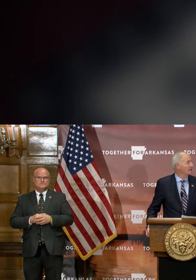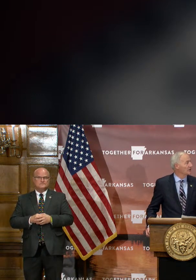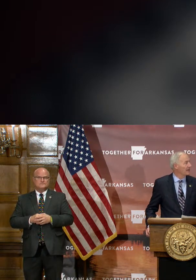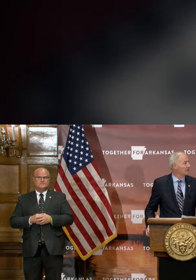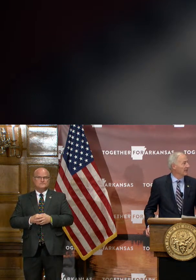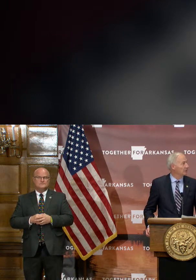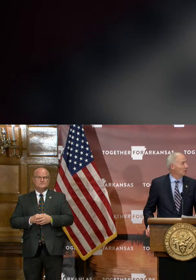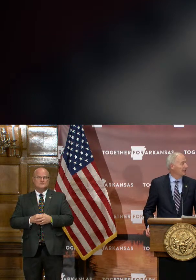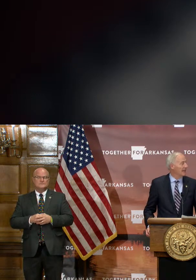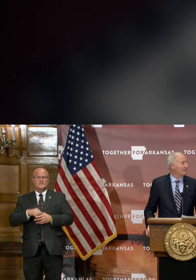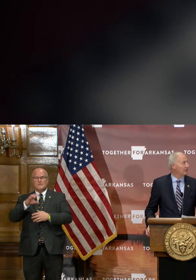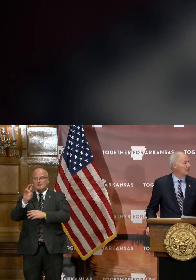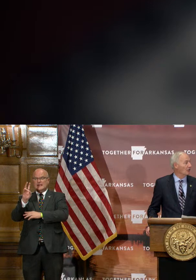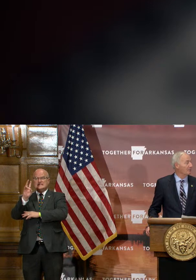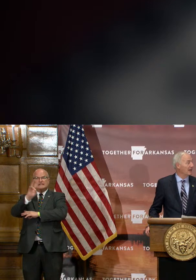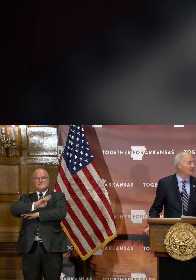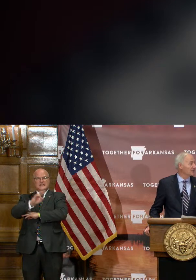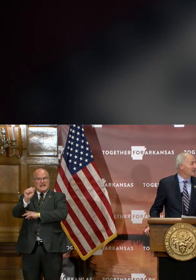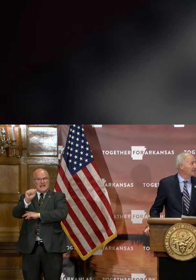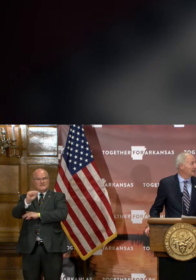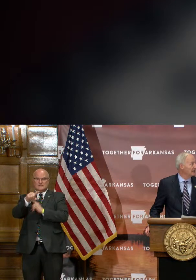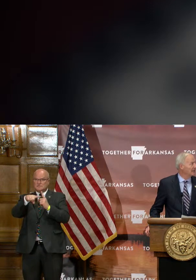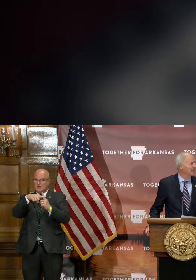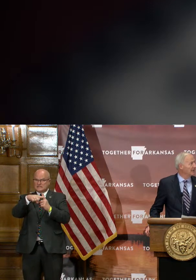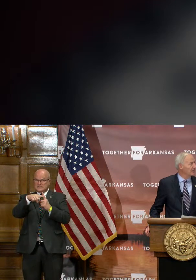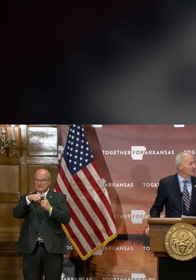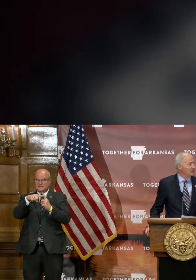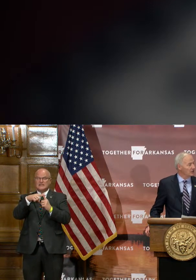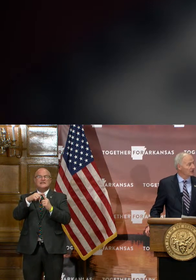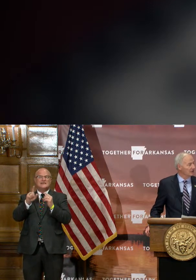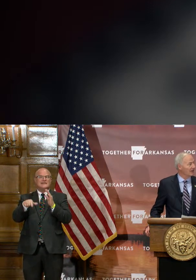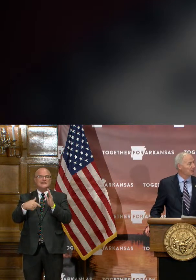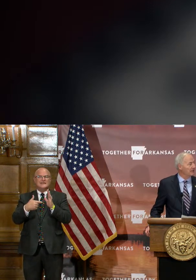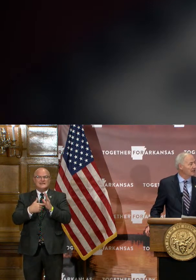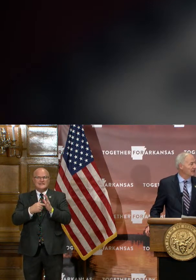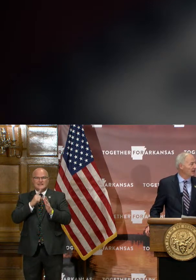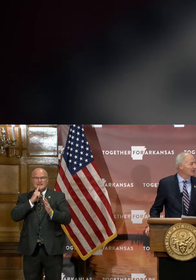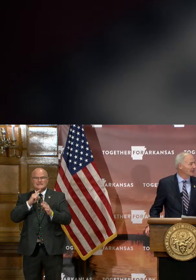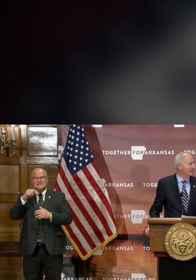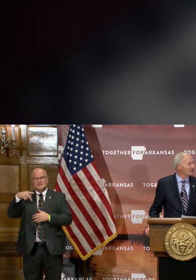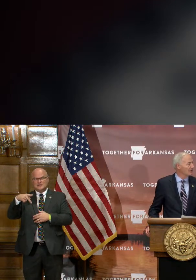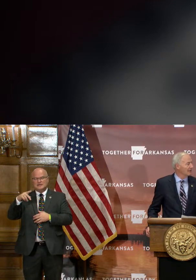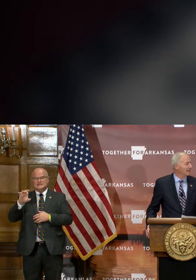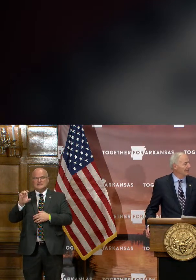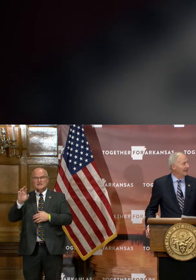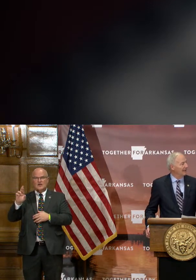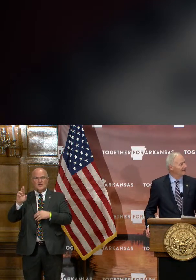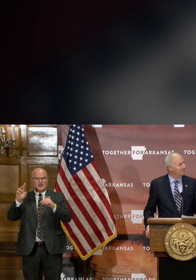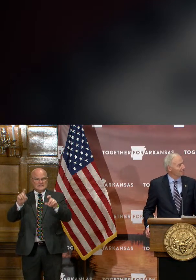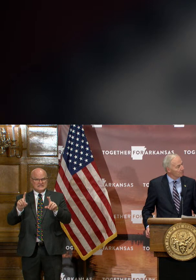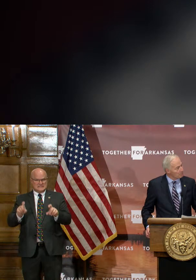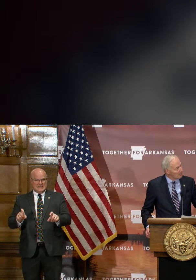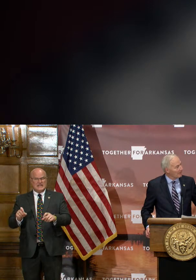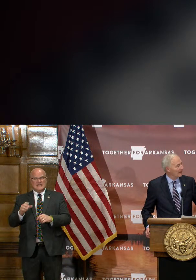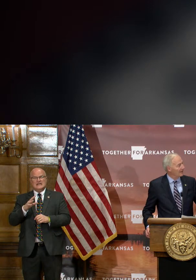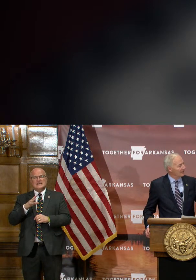If you look at the 7-day rolling average on positivity, this is just of our PCR test,